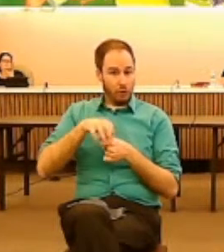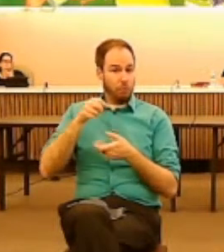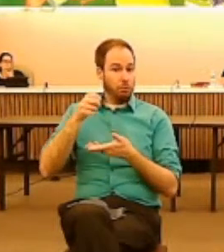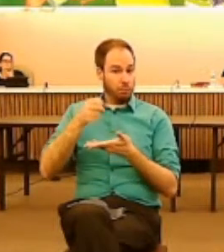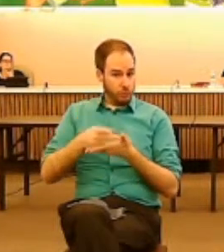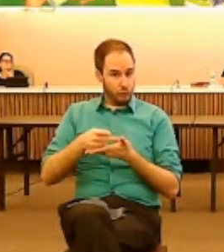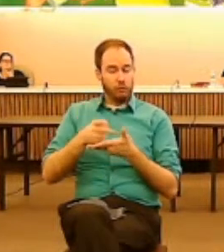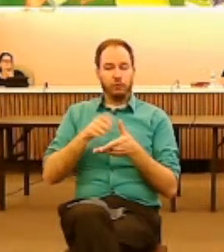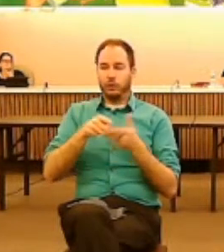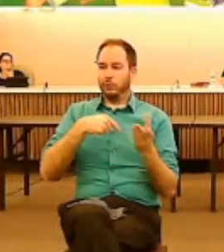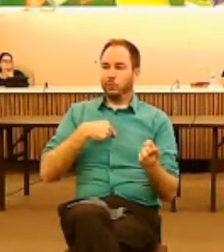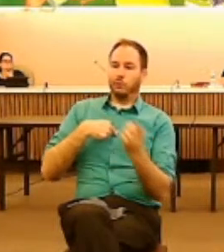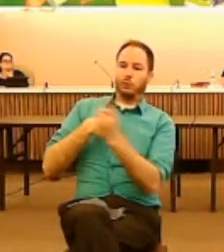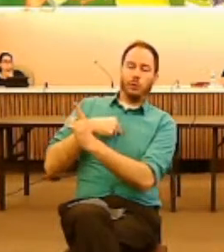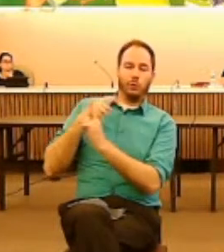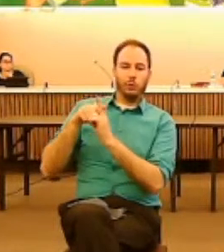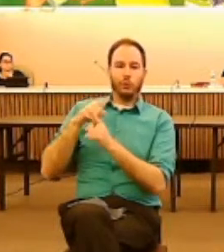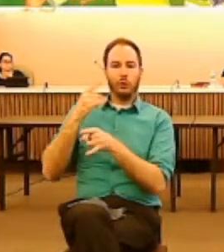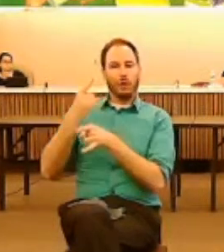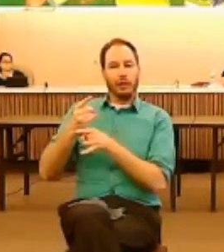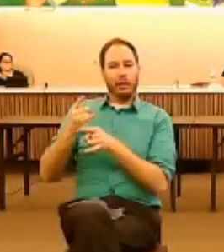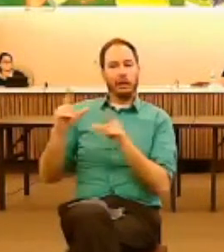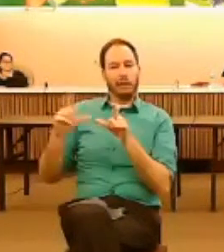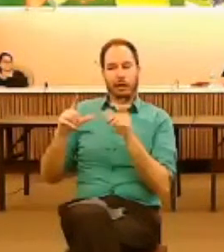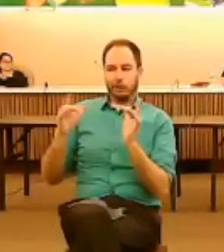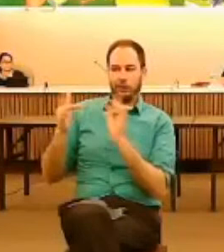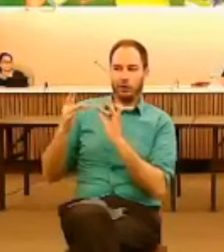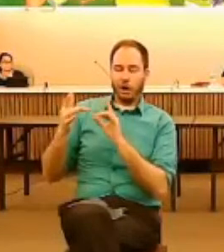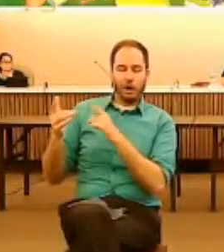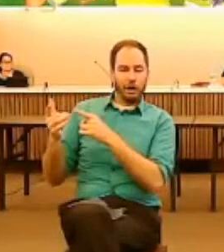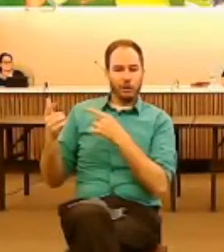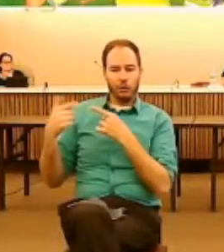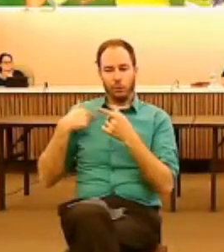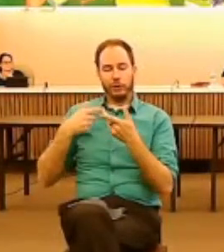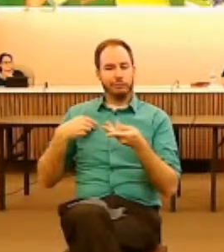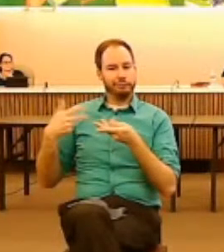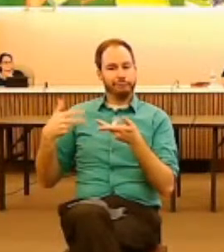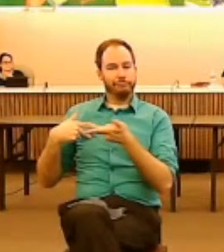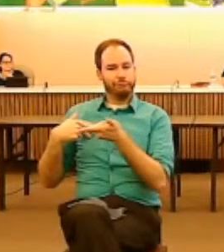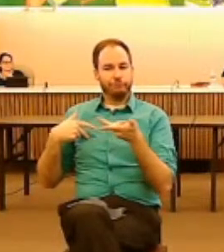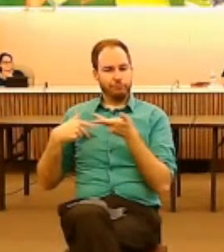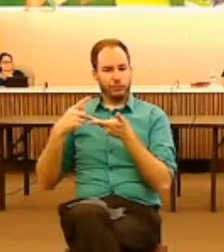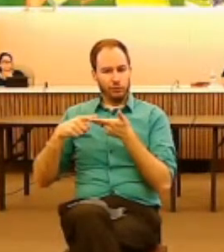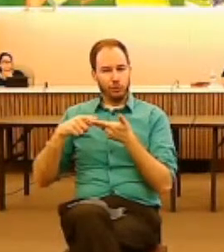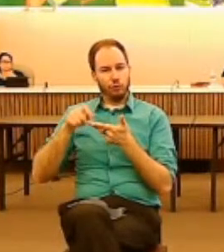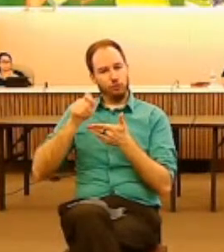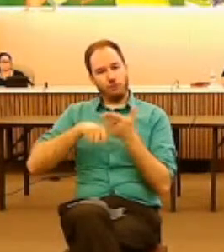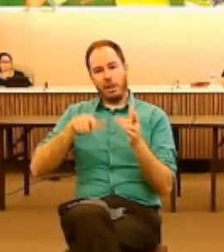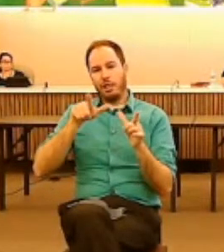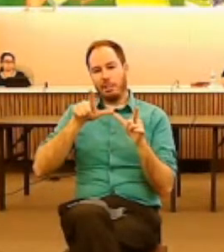permit, you could then contact me and we could generate such a letter. But